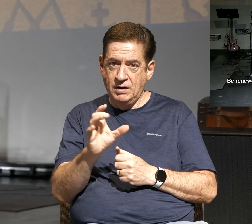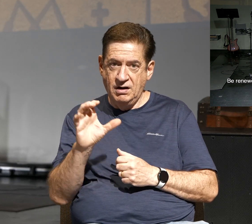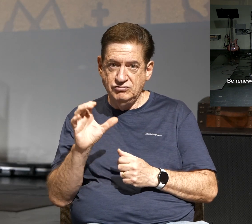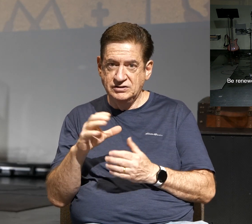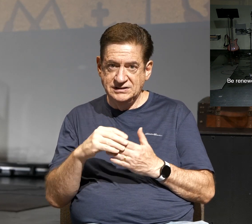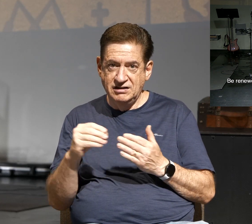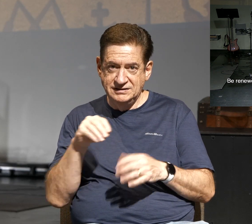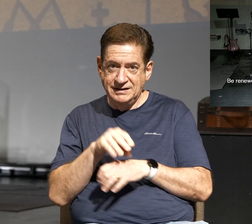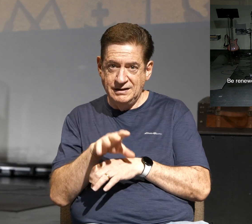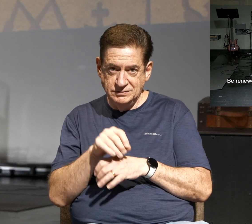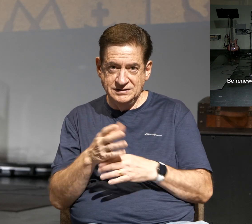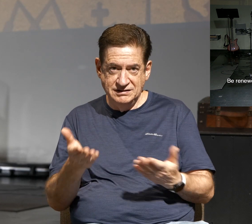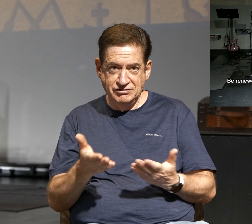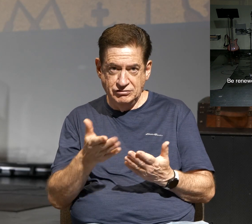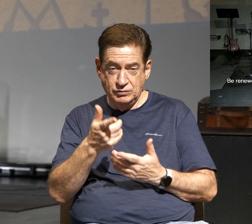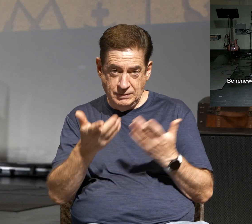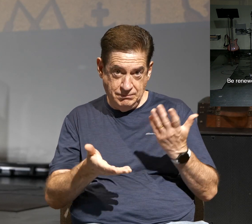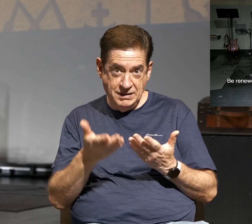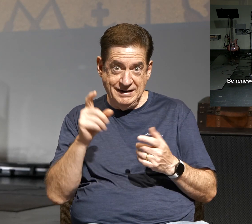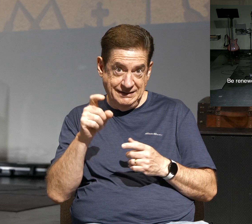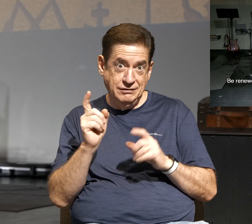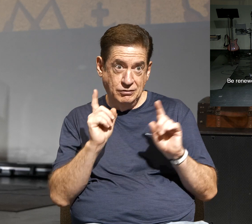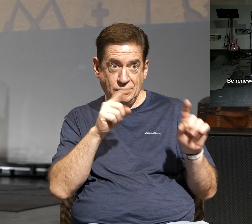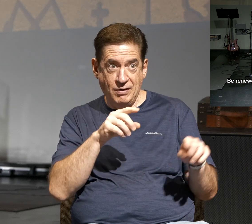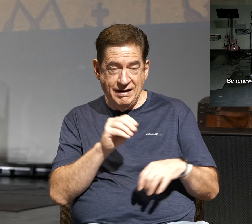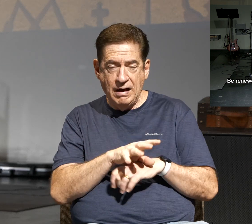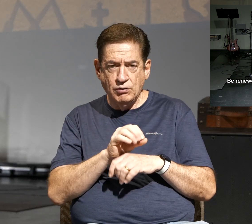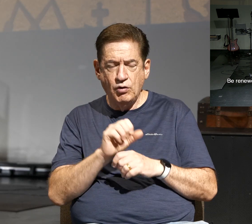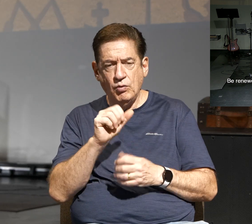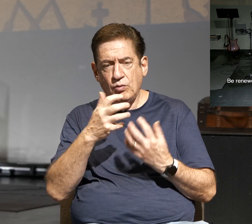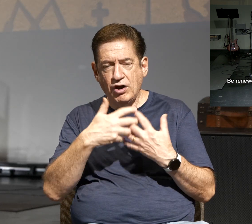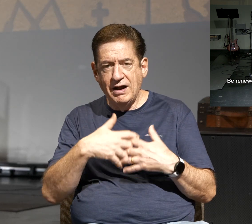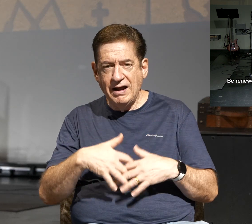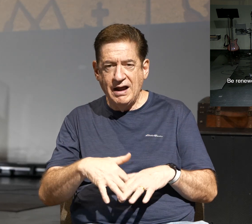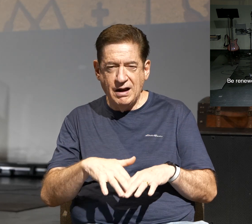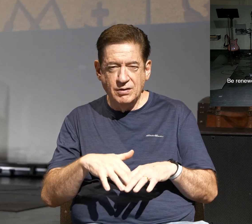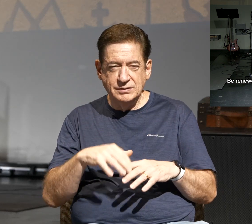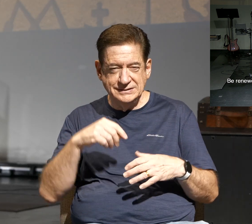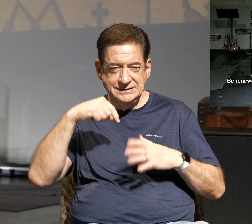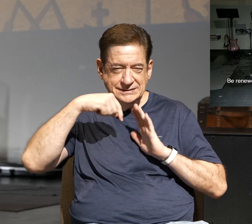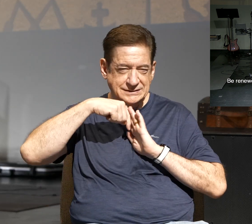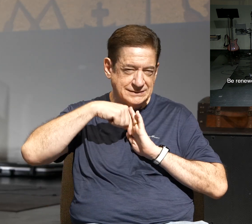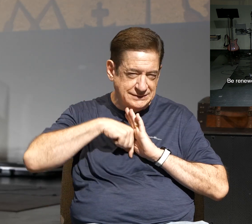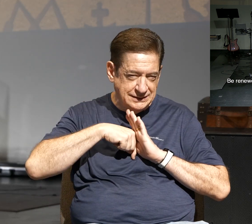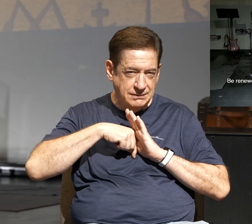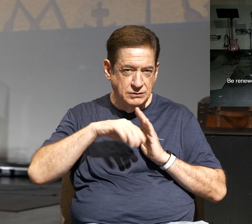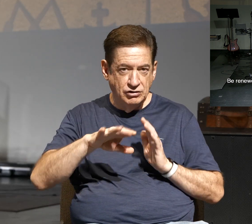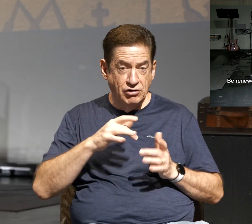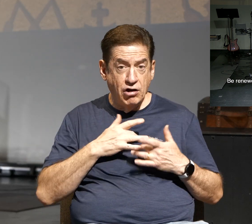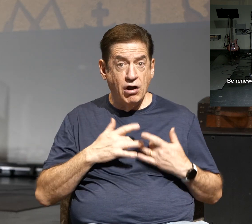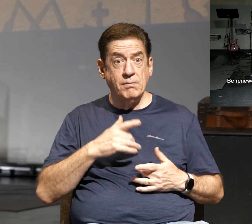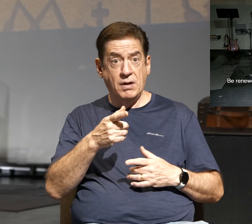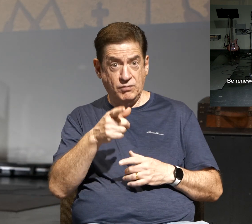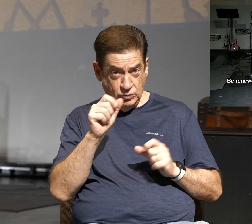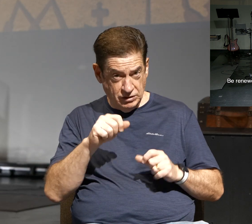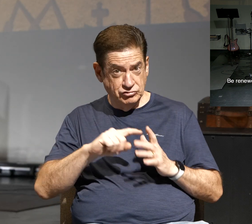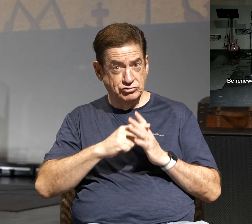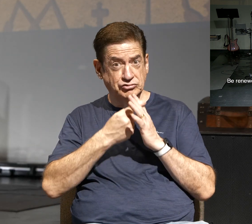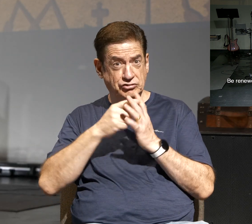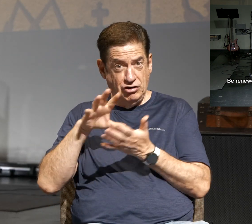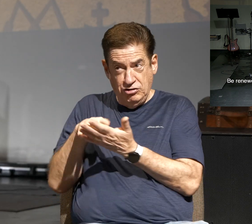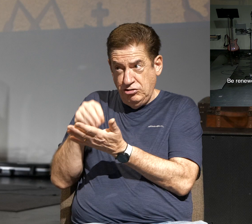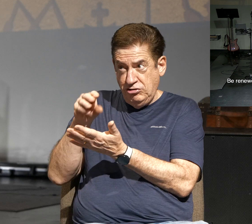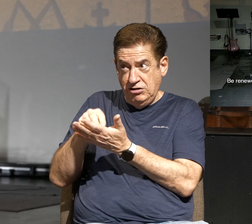next thing. Actually, you might still need to go to counseling to work some of these details down deep into your heart. But if you could start learning